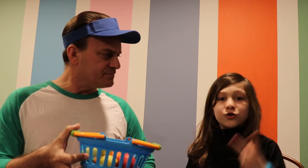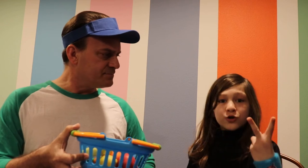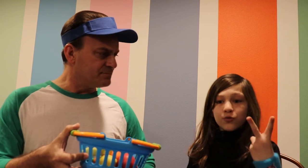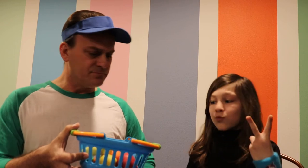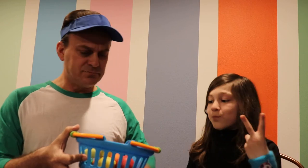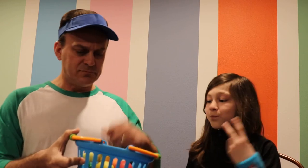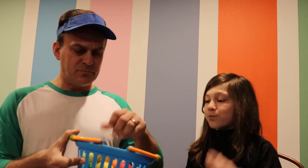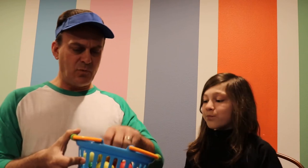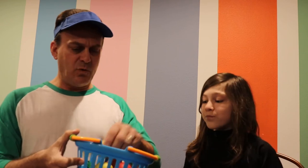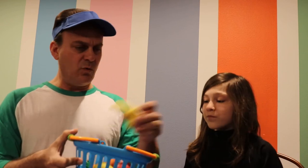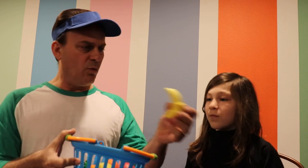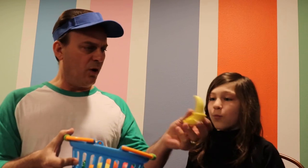2.